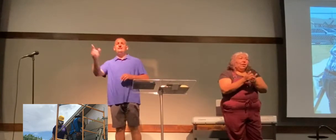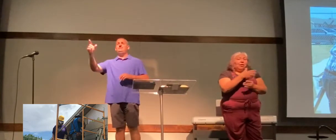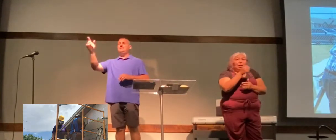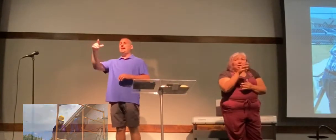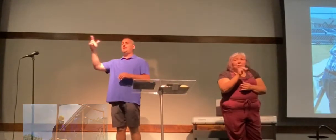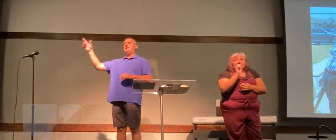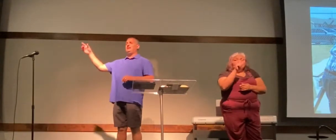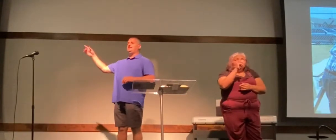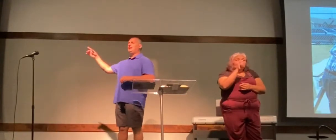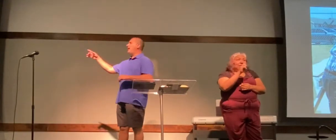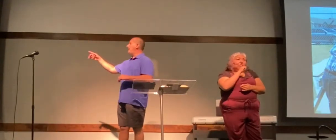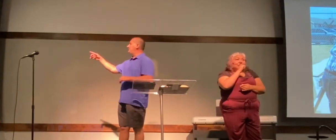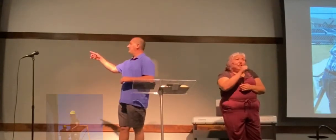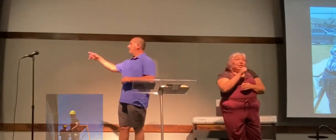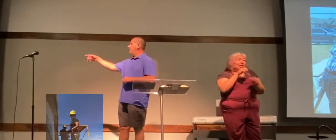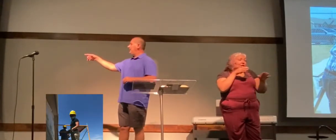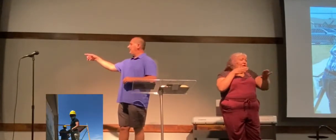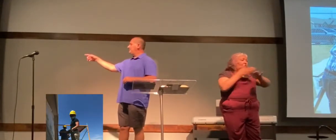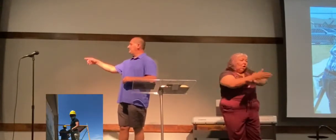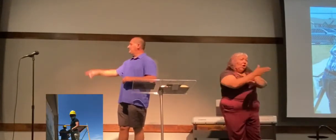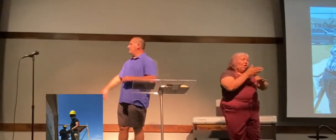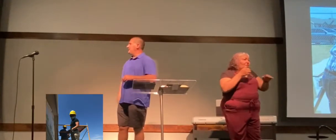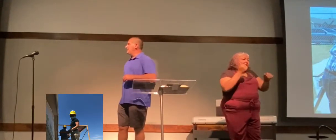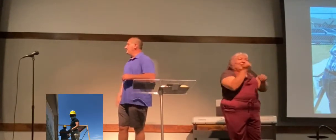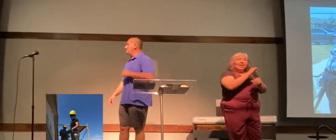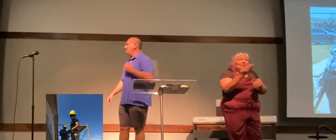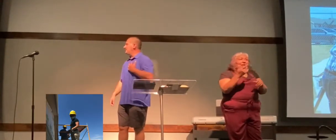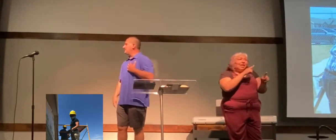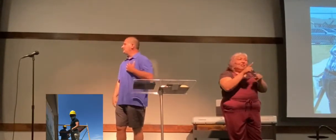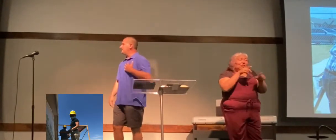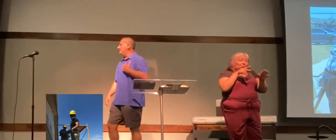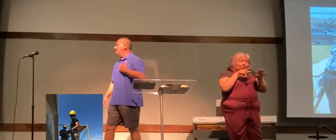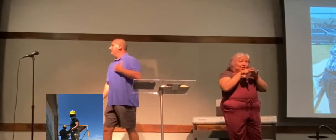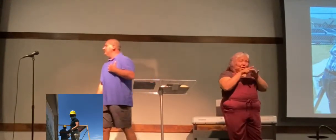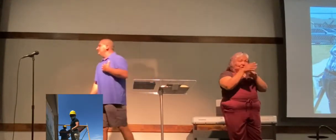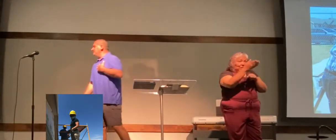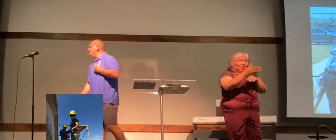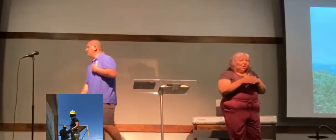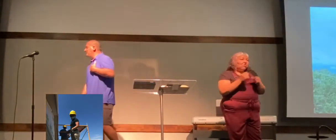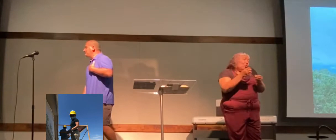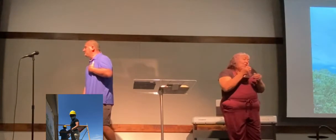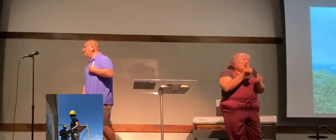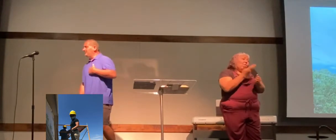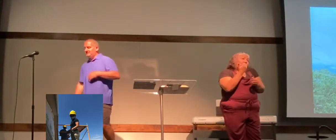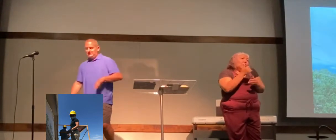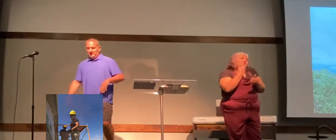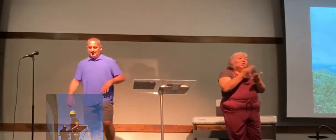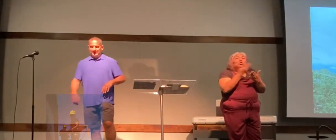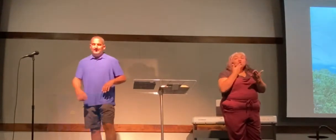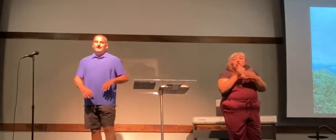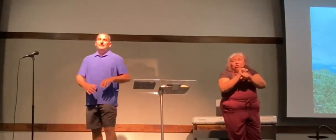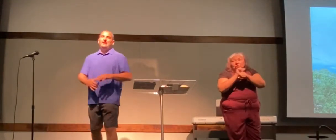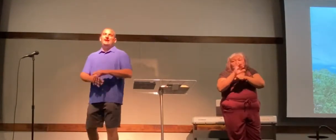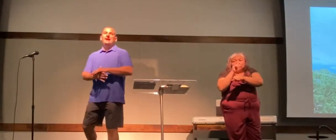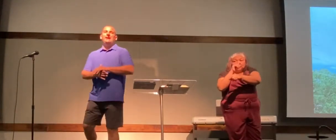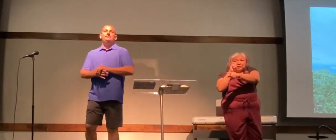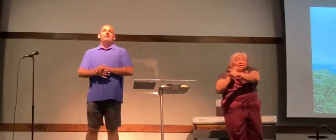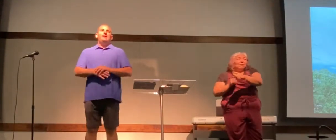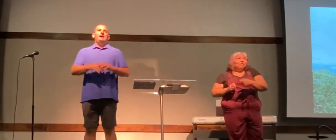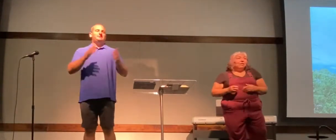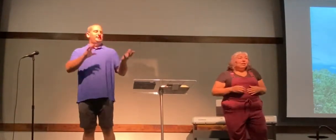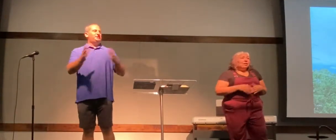and Steve did not cut anything off as he was coming here, so everything's good. So good job, Steve. And so, but